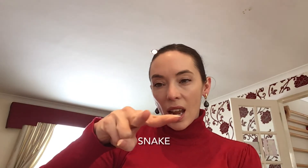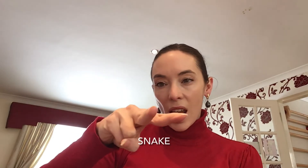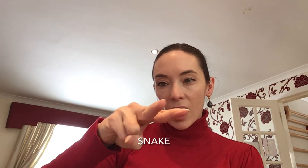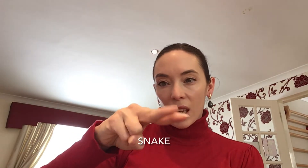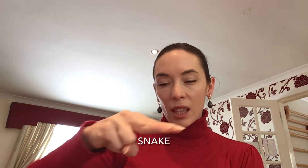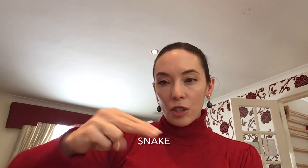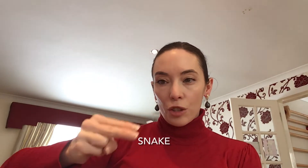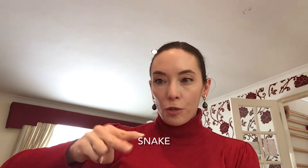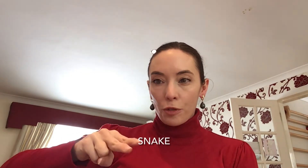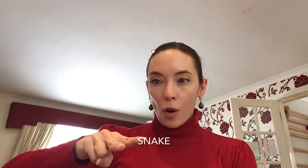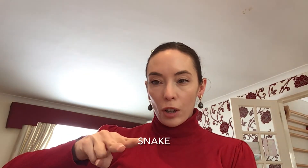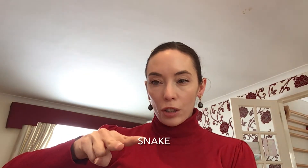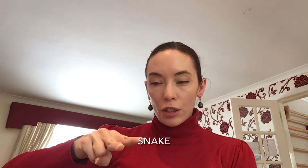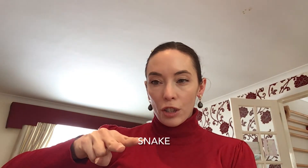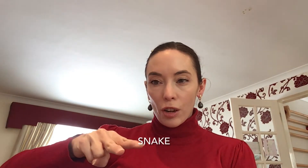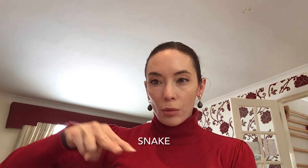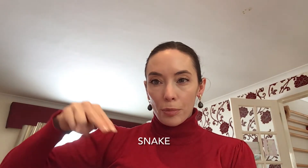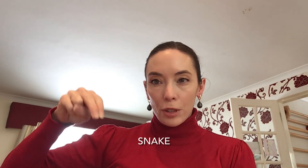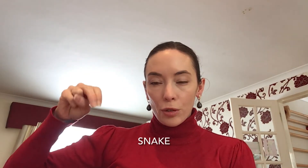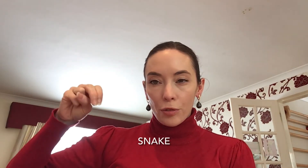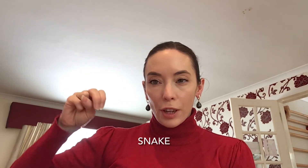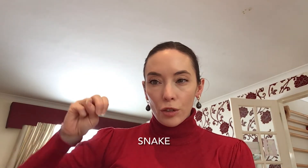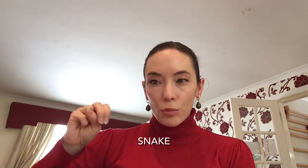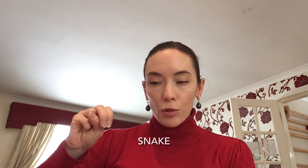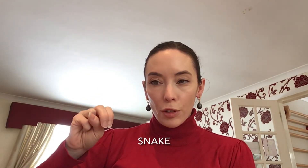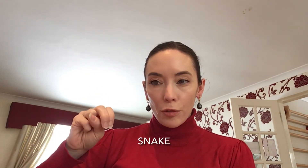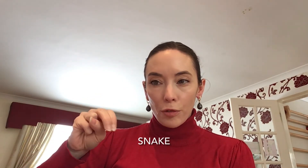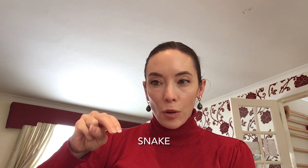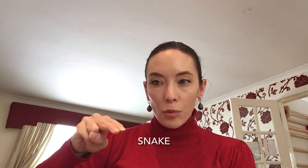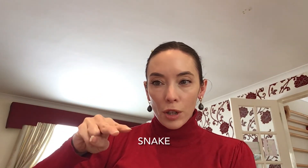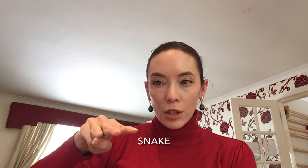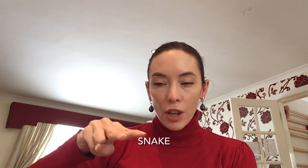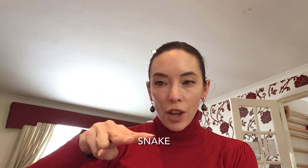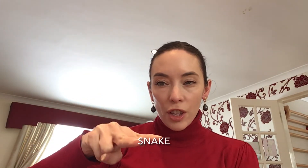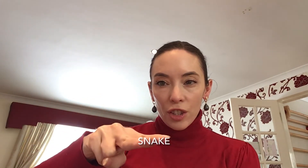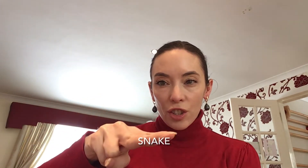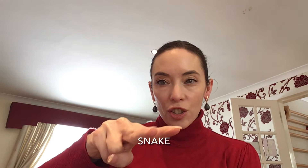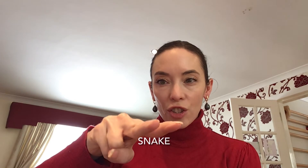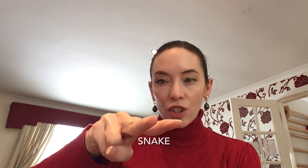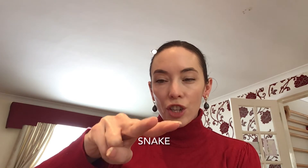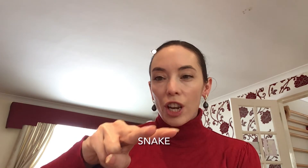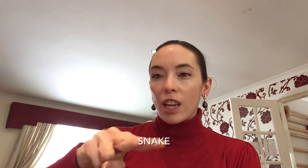Snake. There's the forked tongue with my 2 fingers moving forward. Snake.